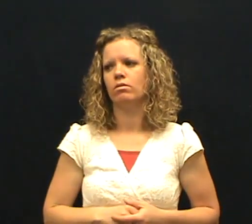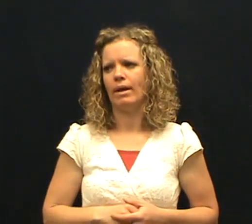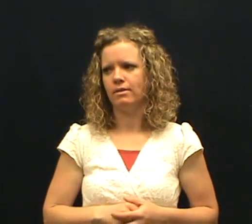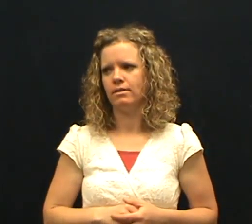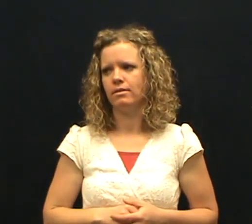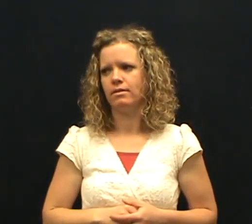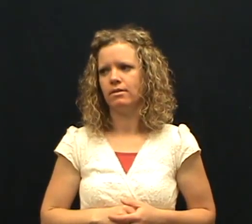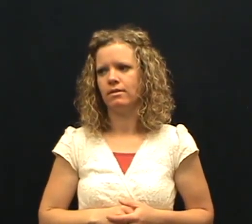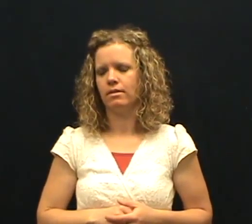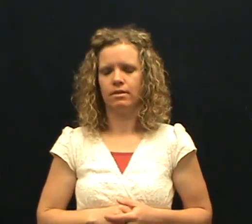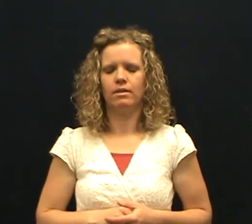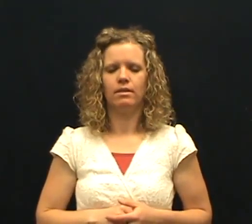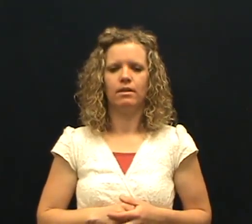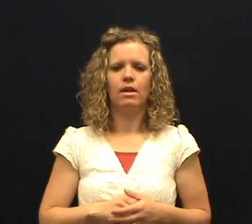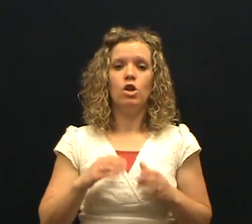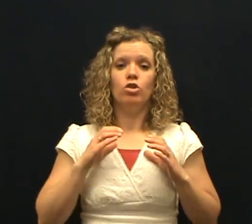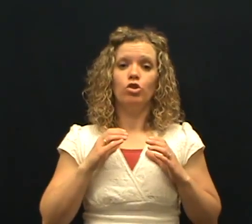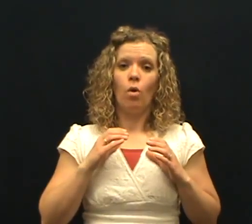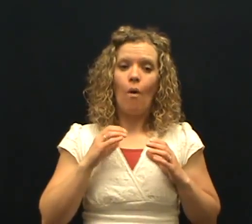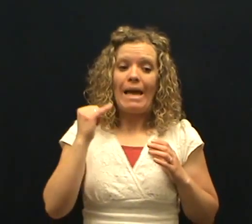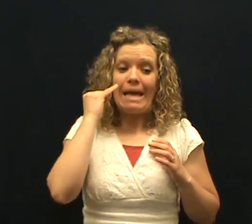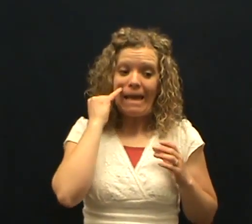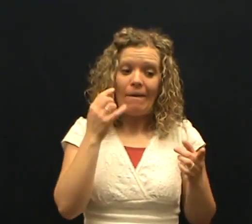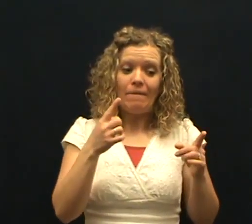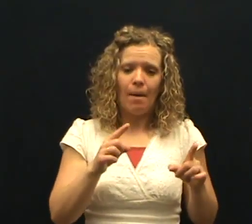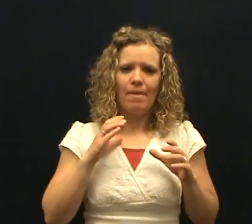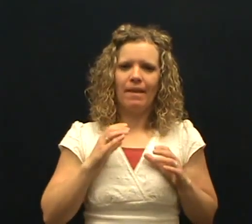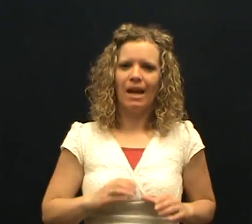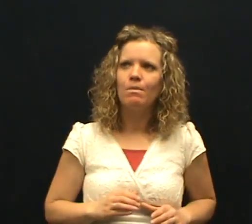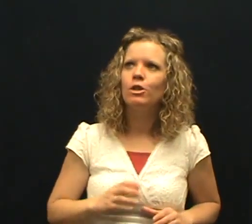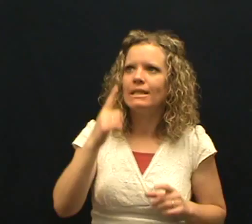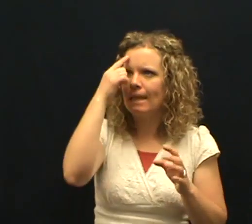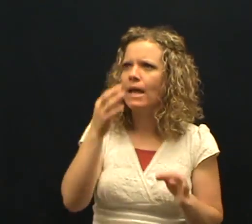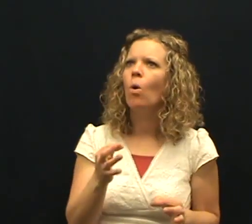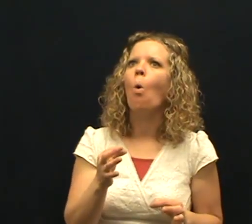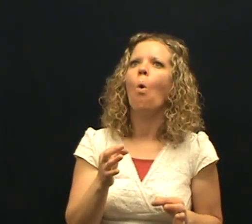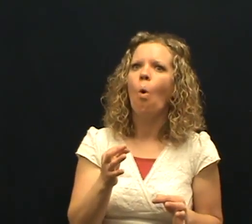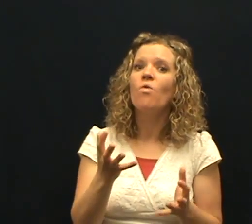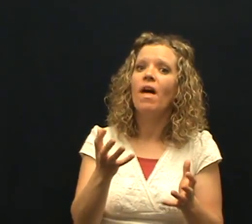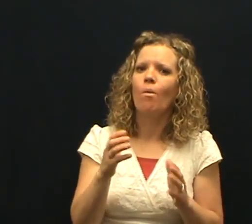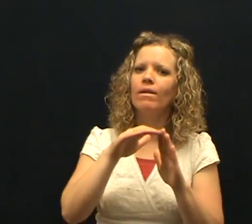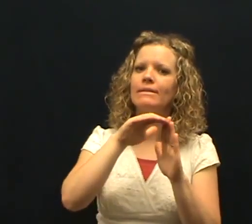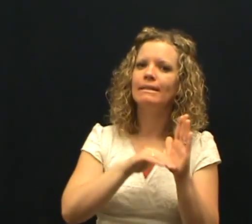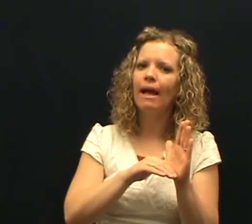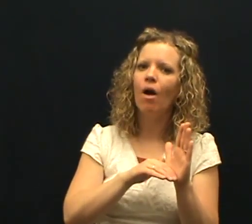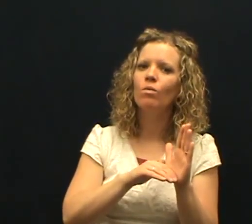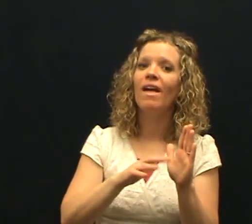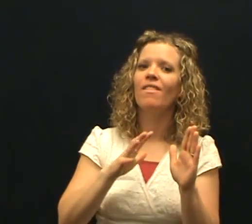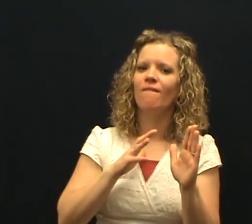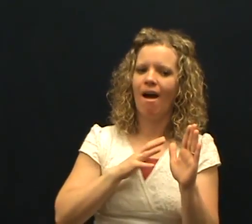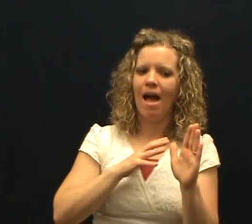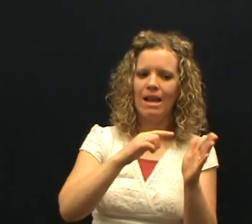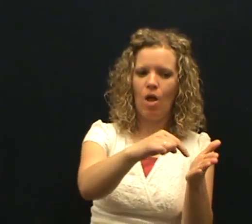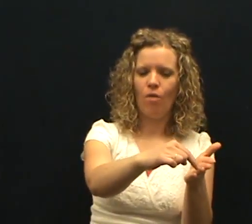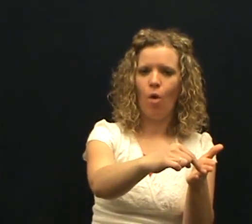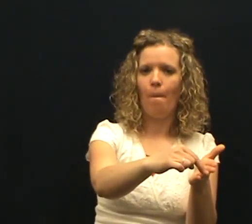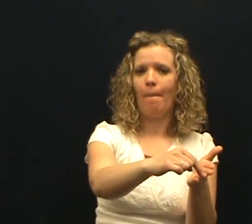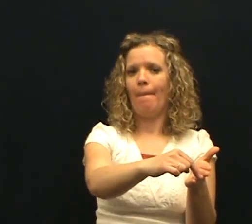So if the customer takes advantage of the discount, they're going to send us a check for less than what we've recorded in